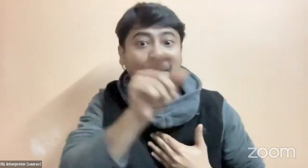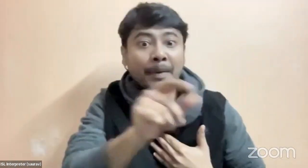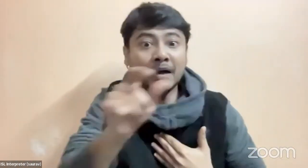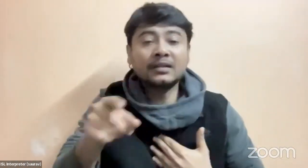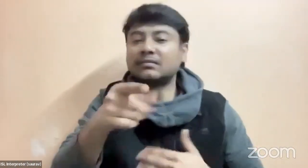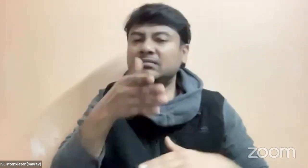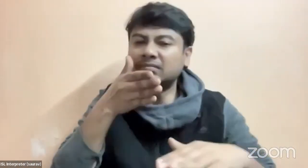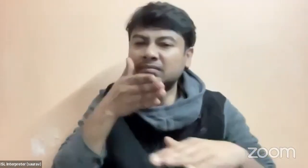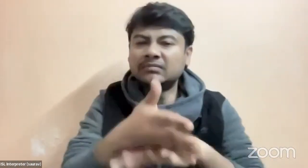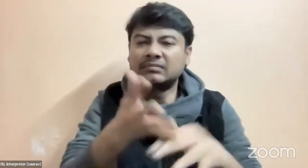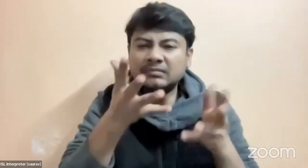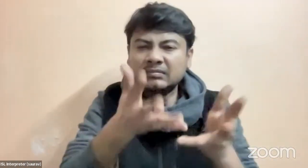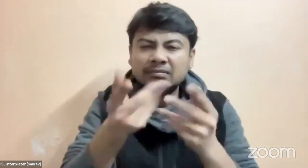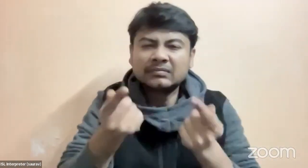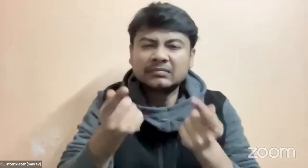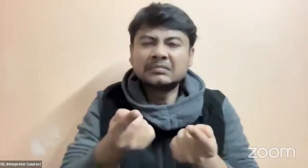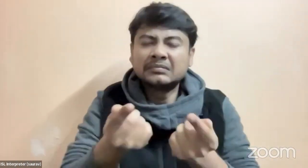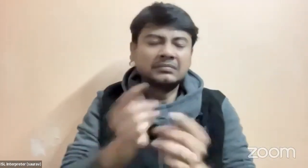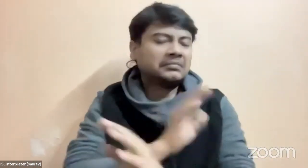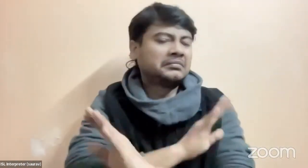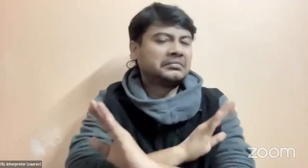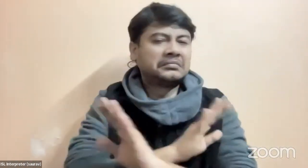him.